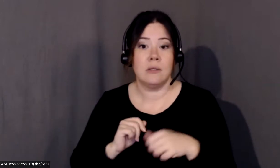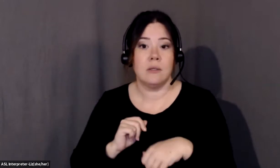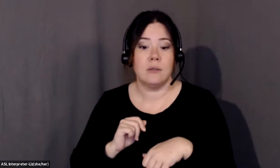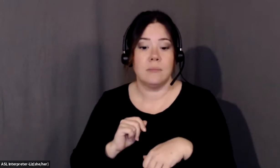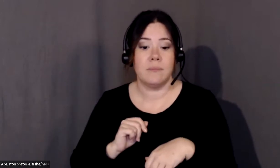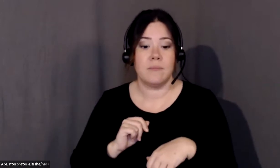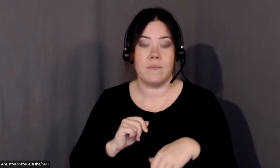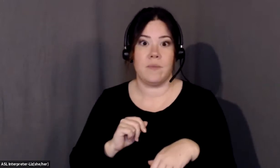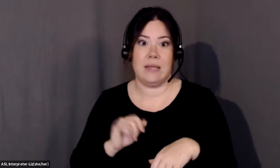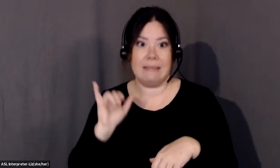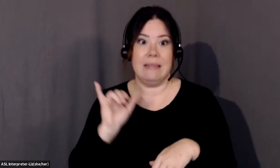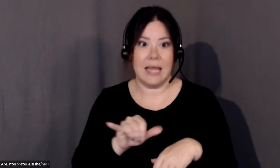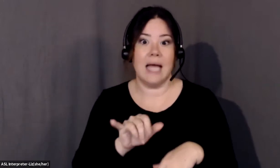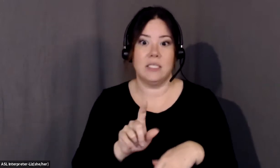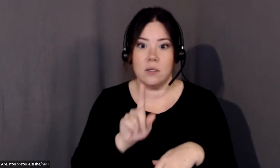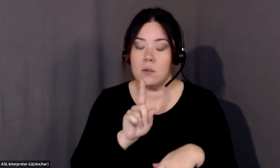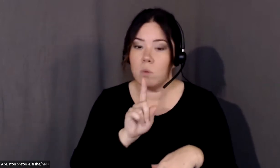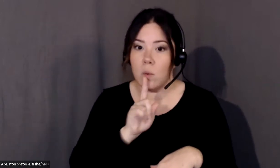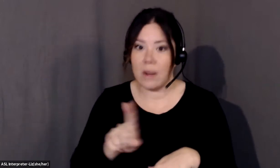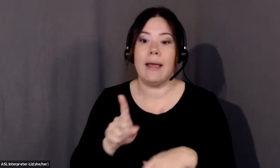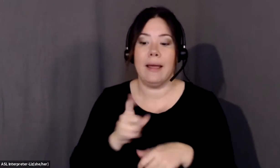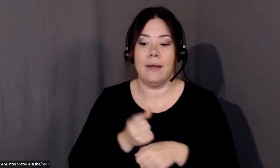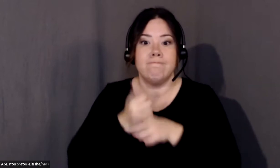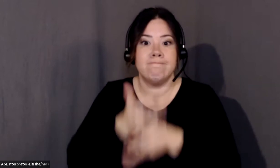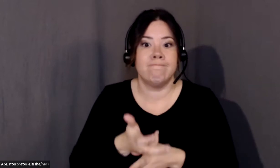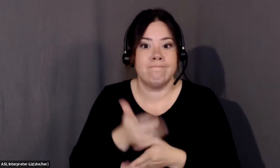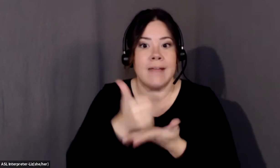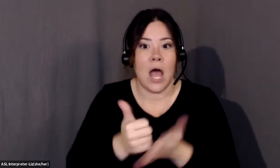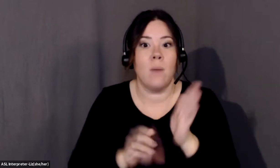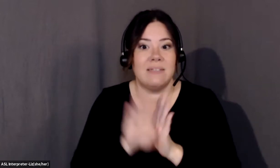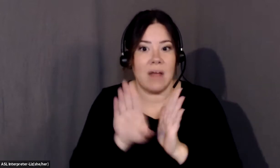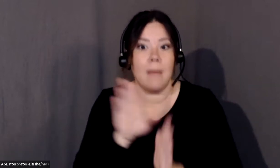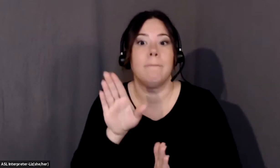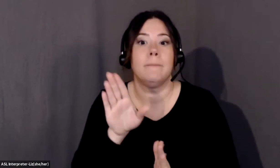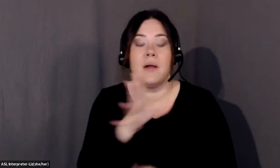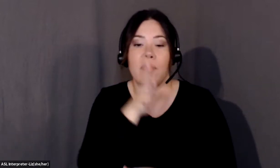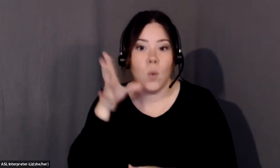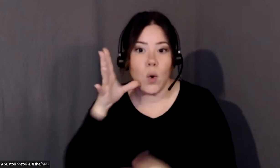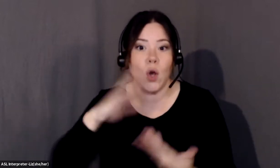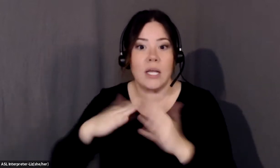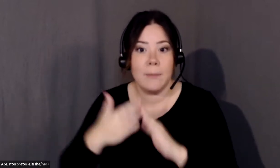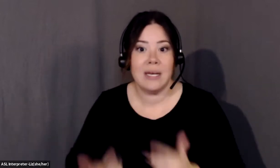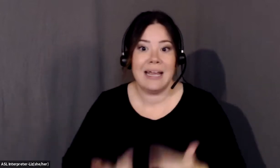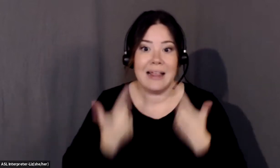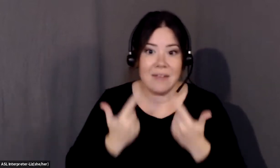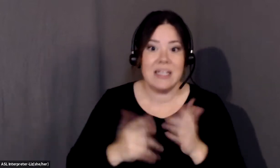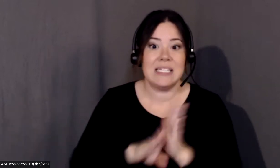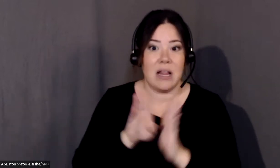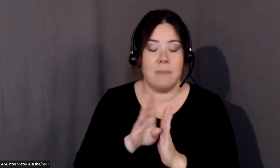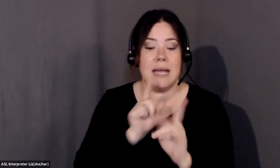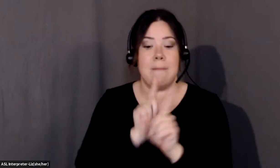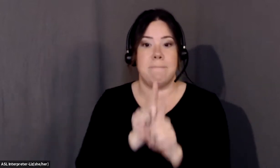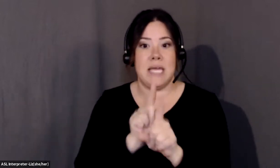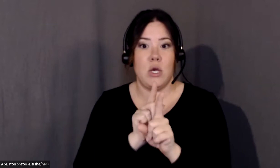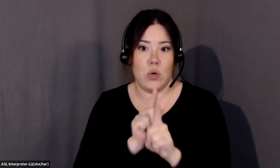went into us developing the rural community living development peer mentoring model for Centers